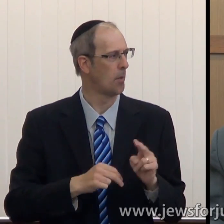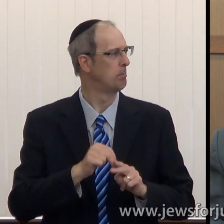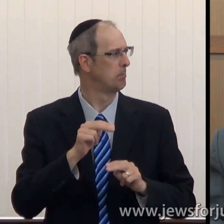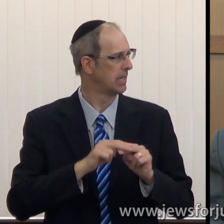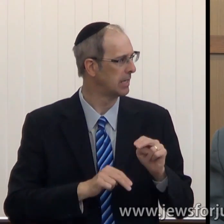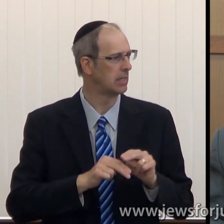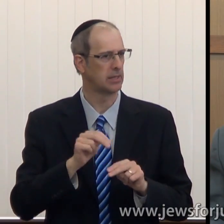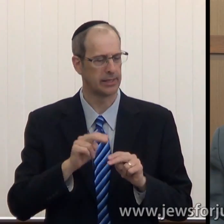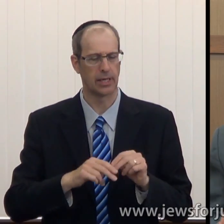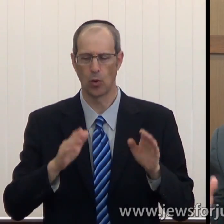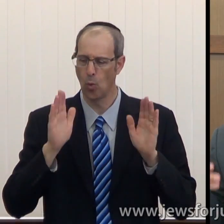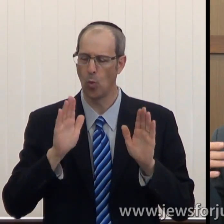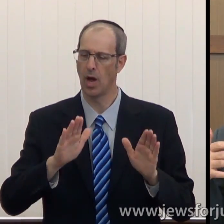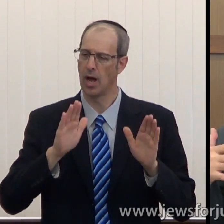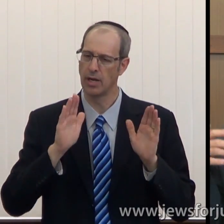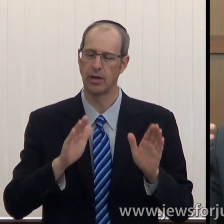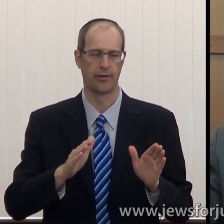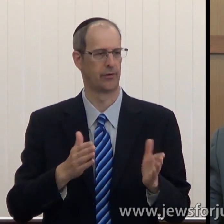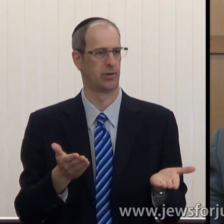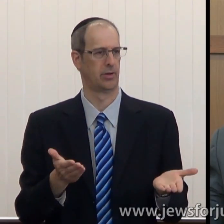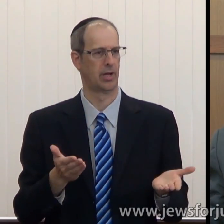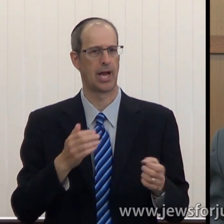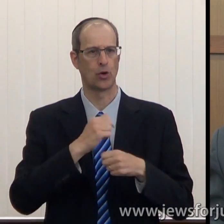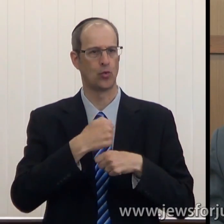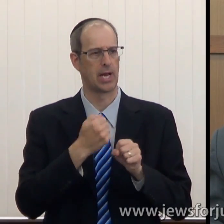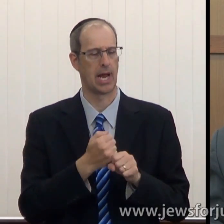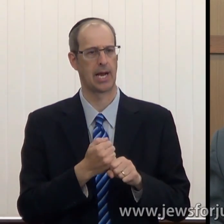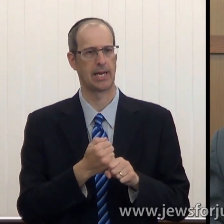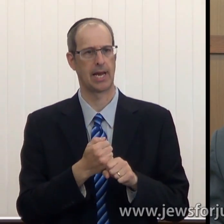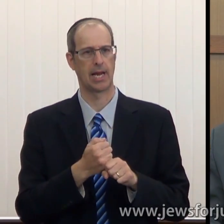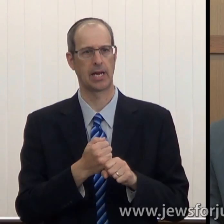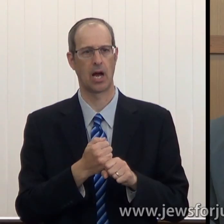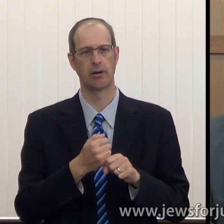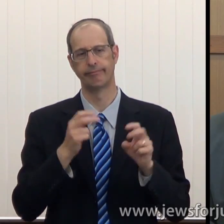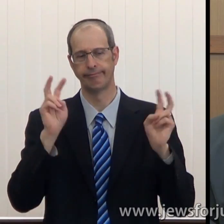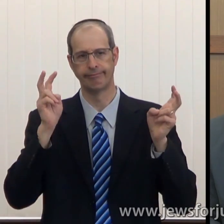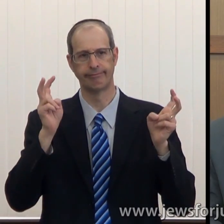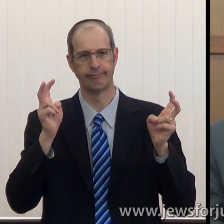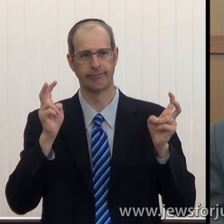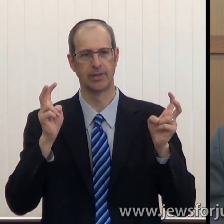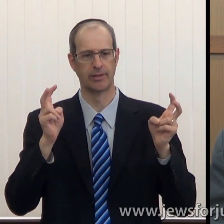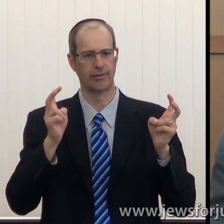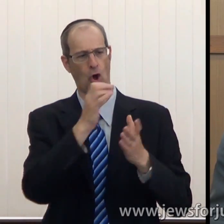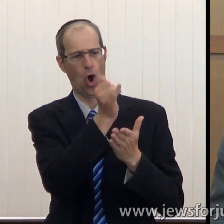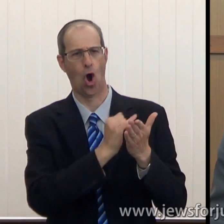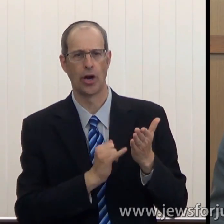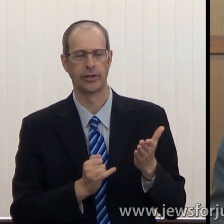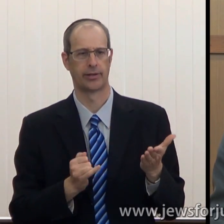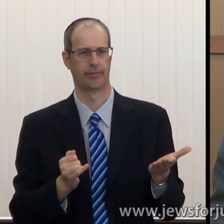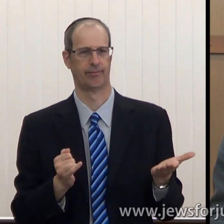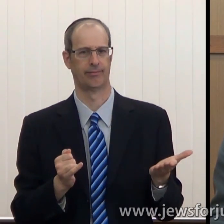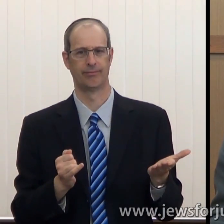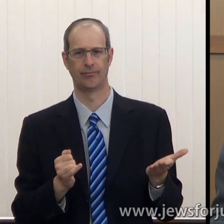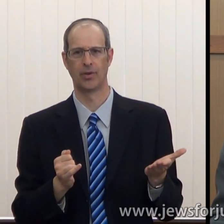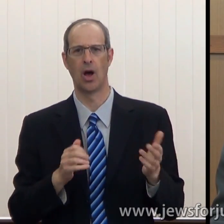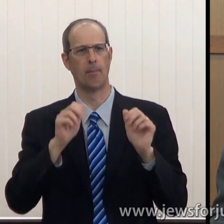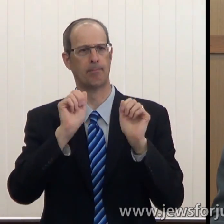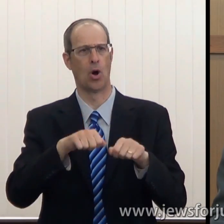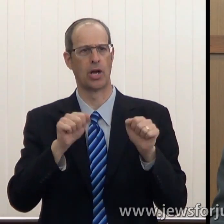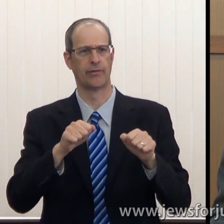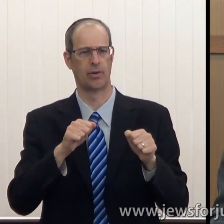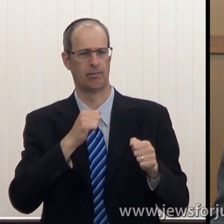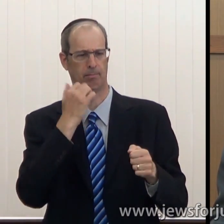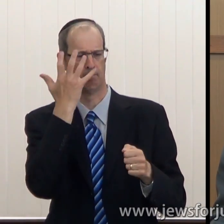something that's wonderful. We're each here creating a work of art. We're each here creating a potential